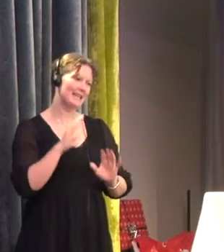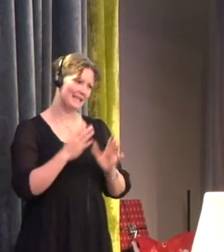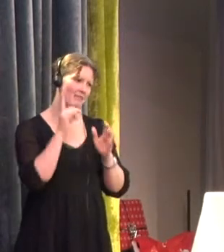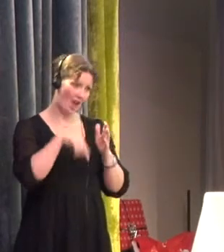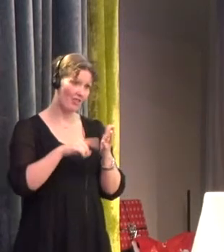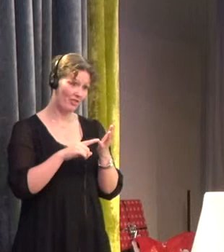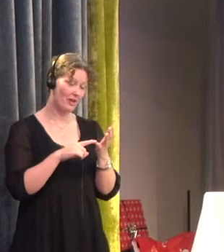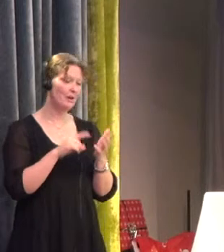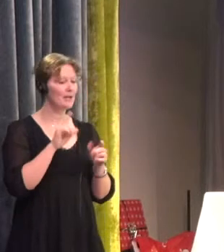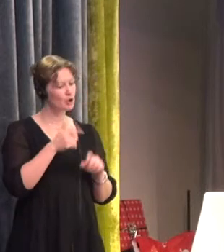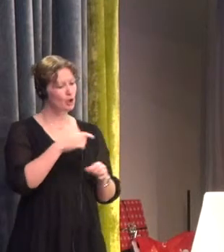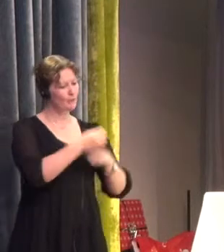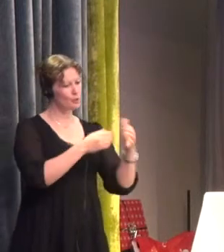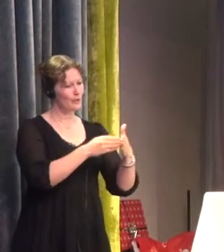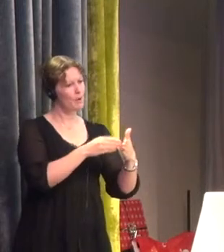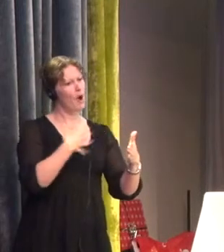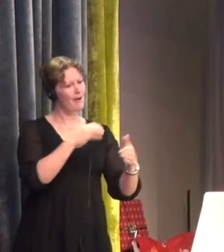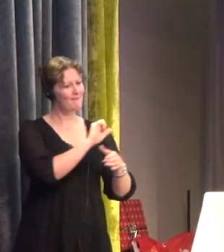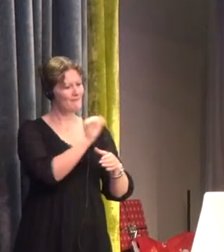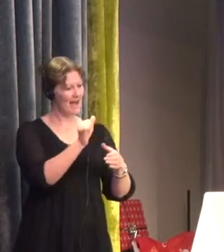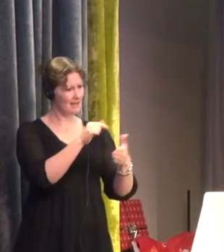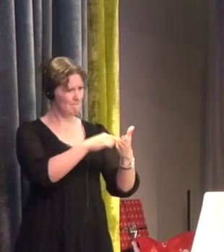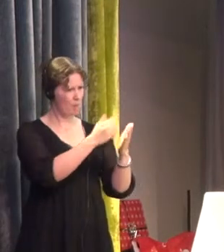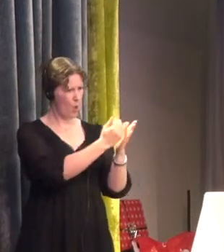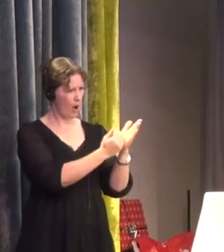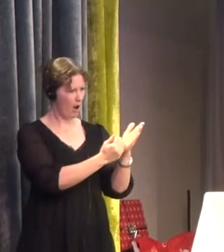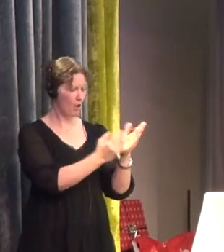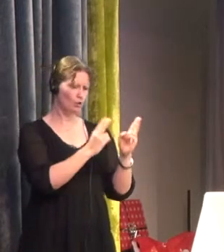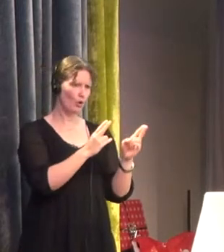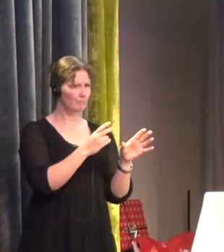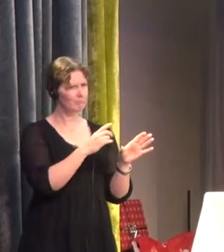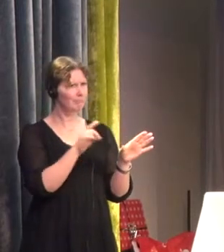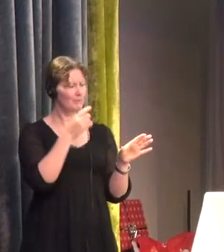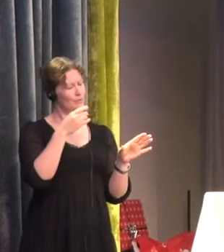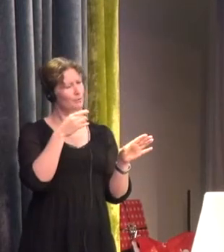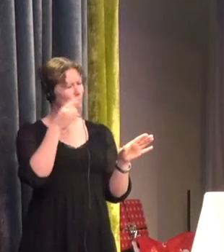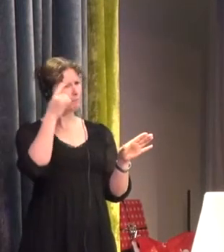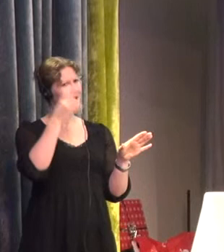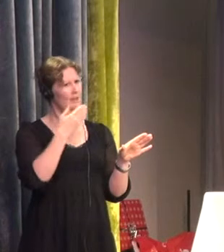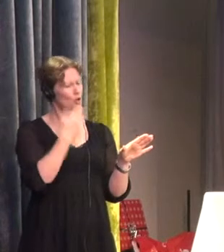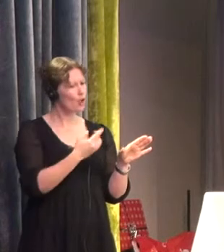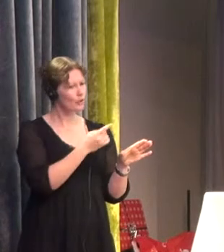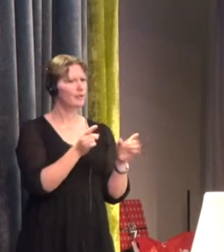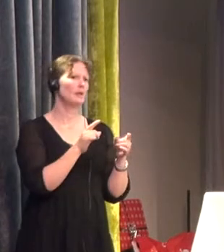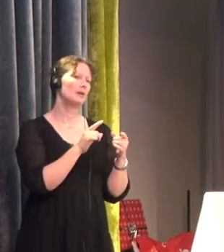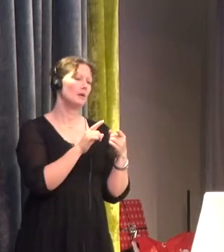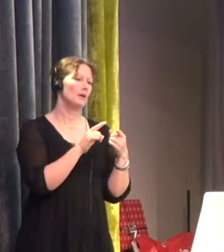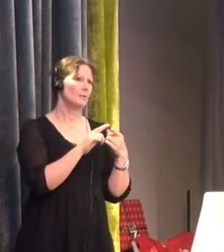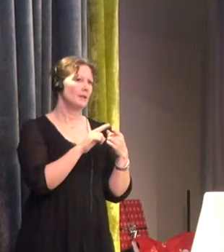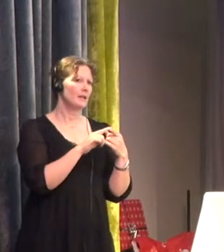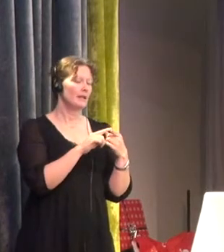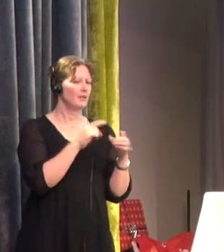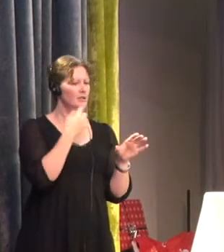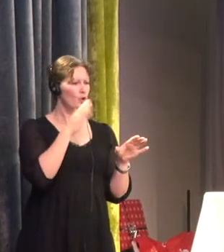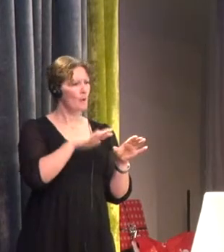of often well-intended paternalistic measures, again, we're talking about a shift from charity to rights. Often